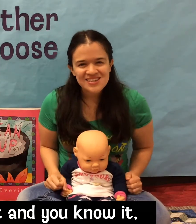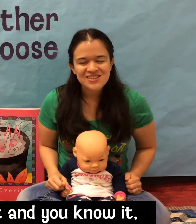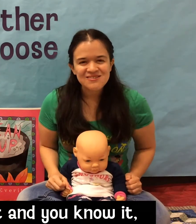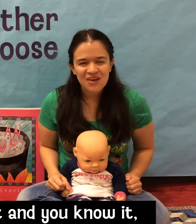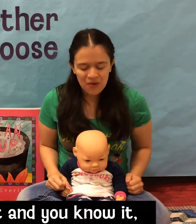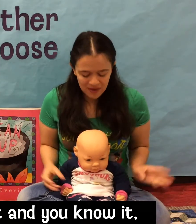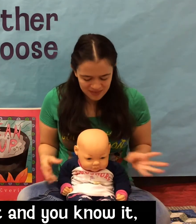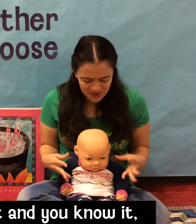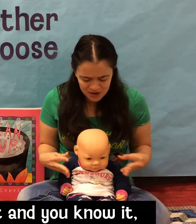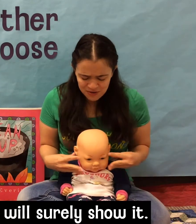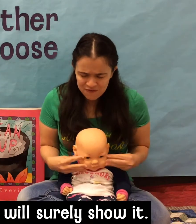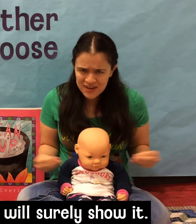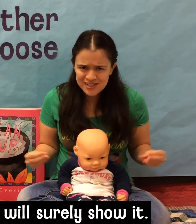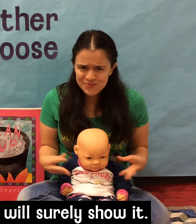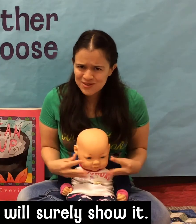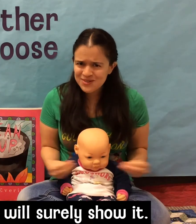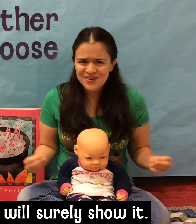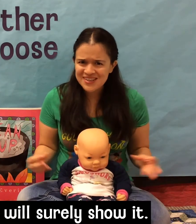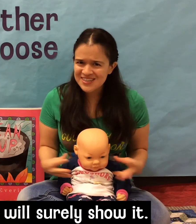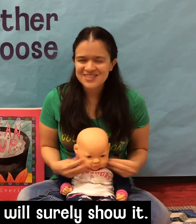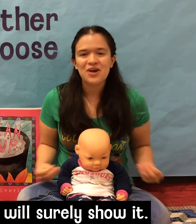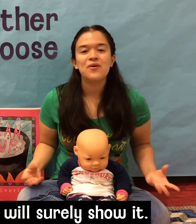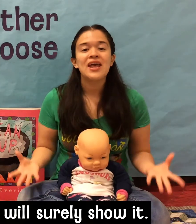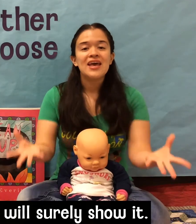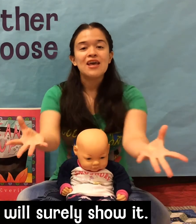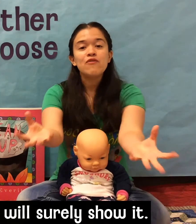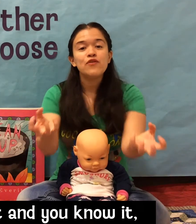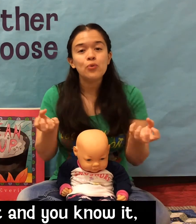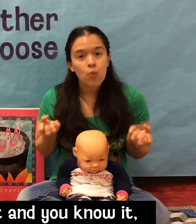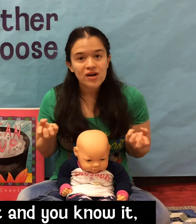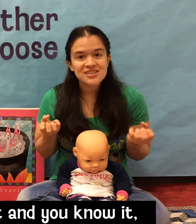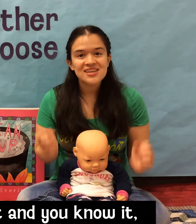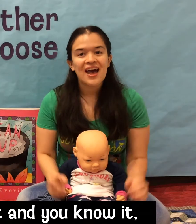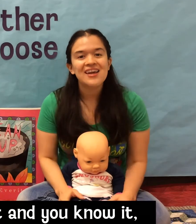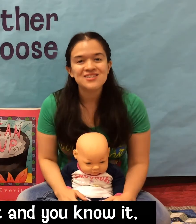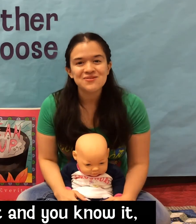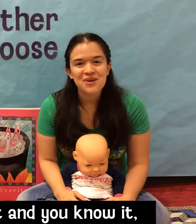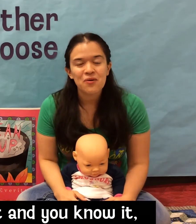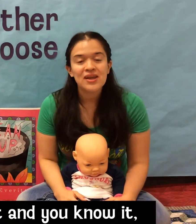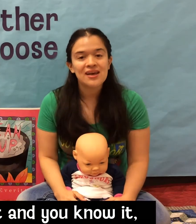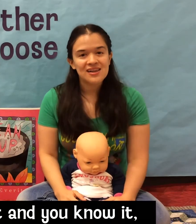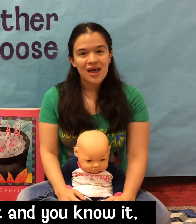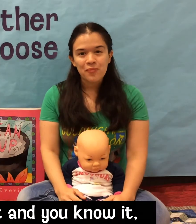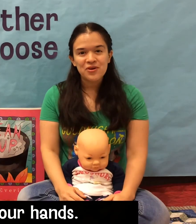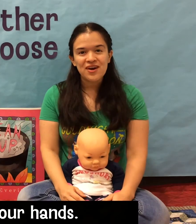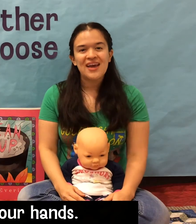you know it, then your face will surely show it. If you want it and you know it, clap your